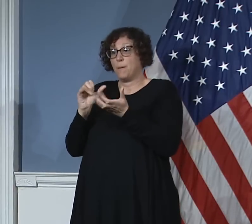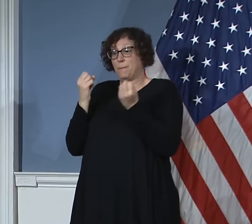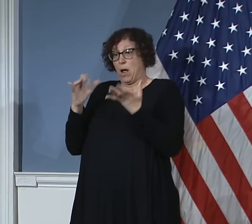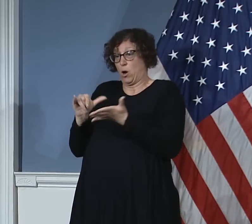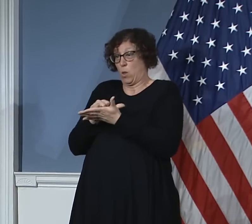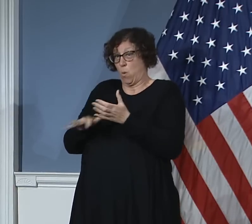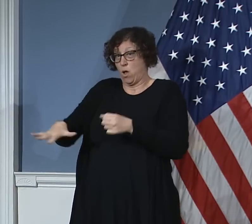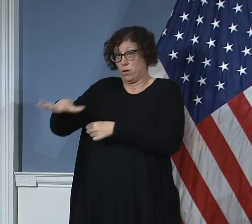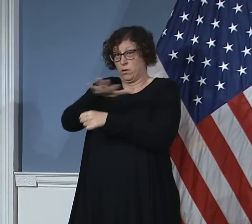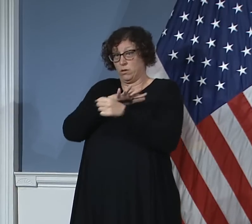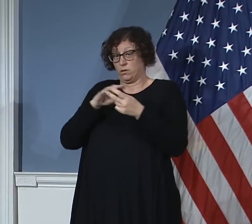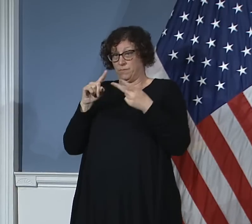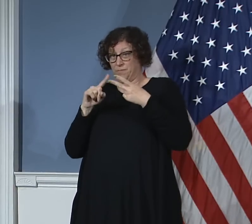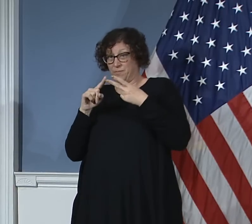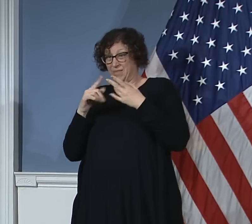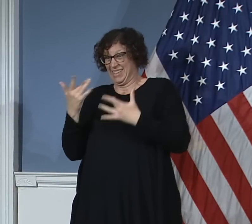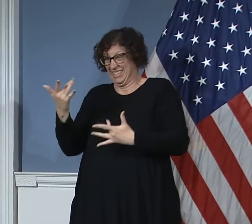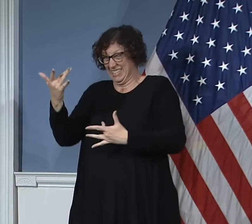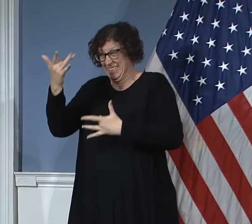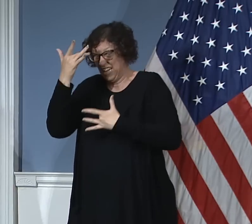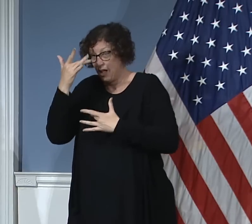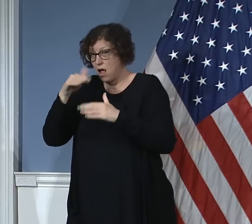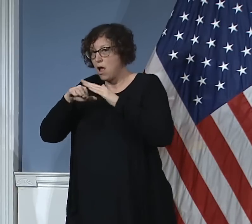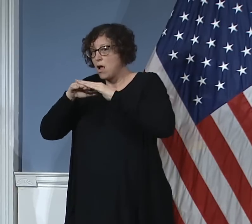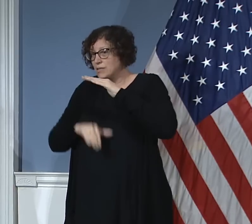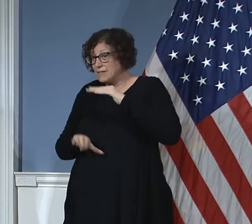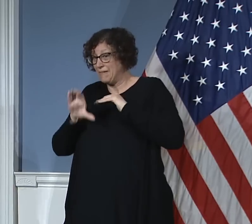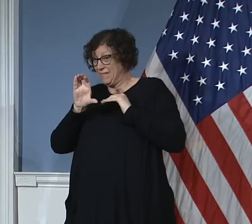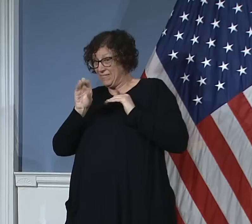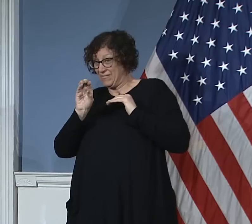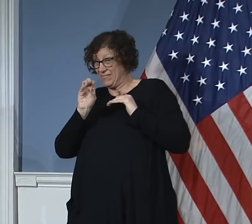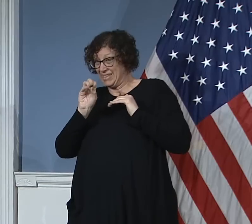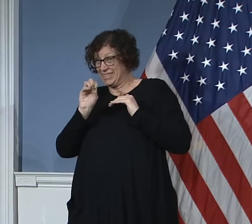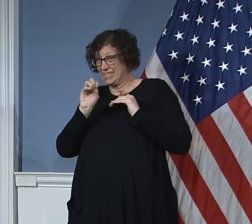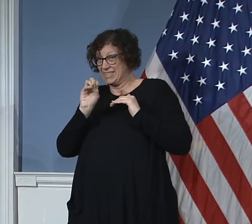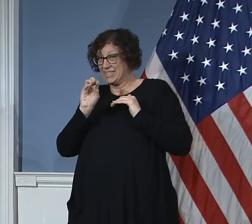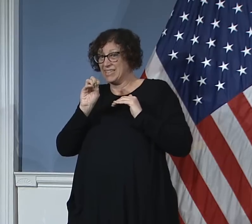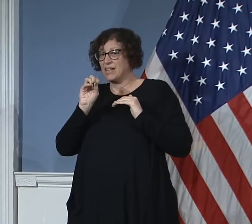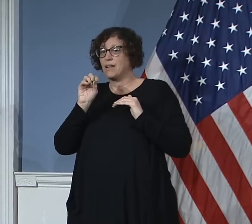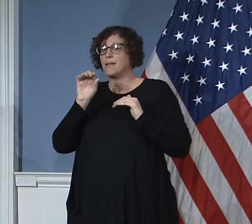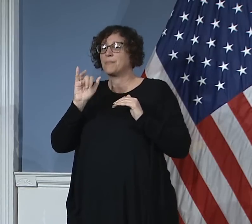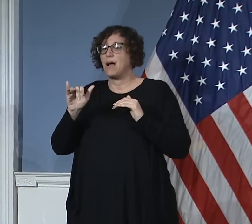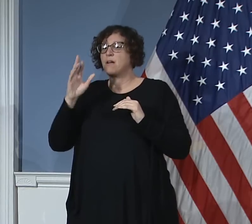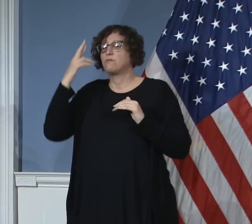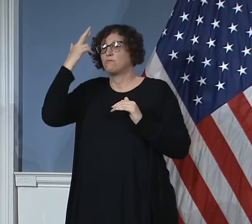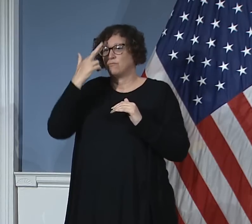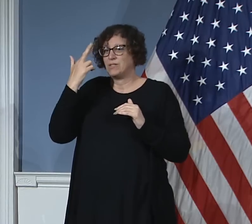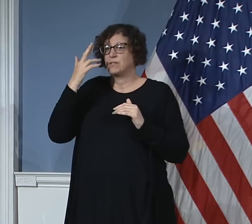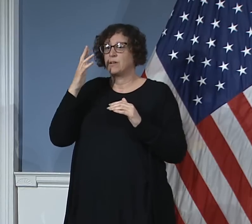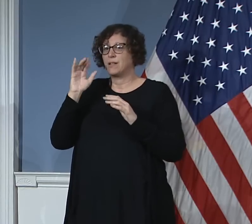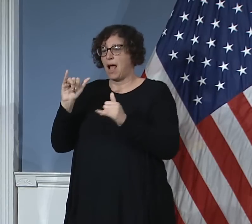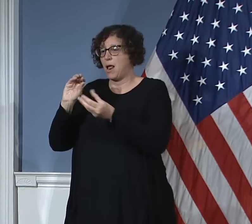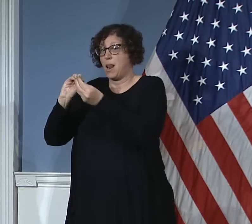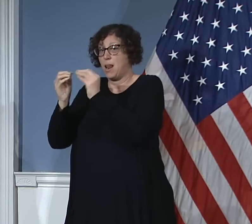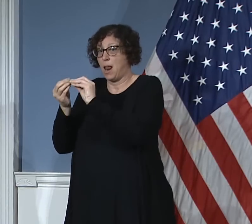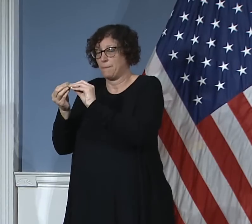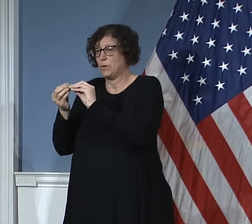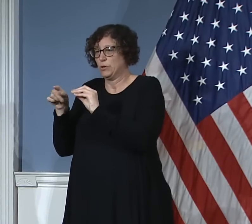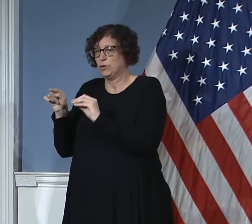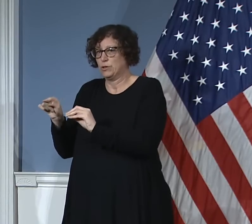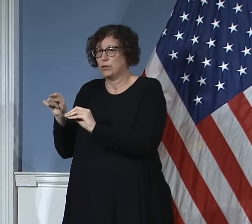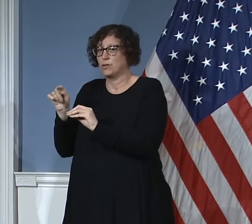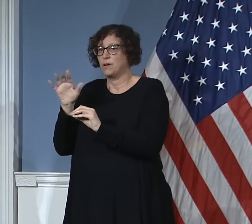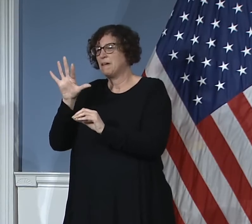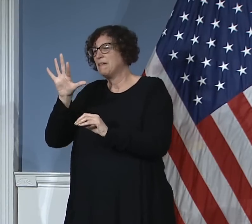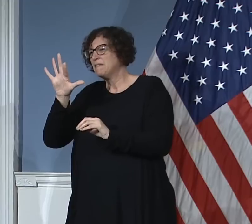changing behavior between New Yorkers, providers, and the availability of testing. And so